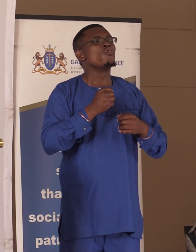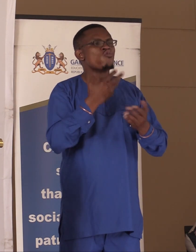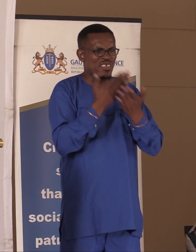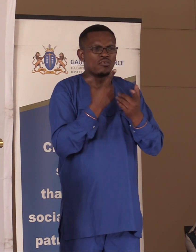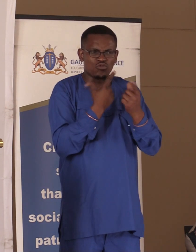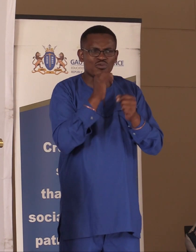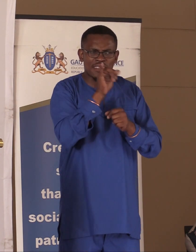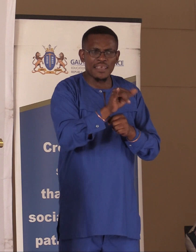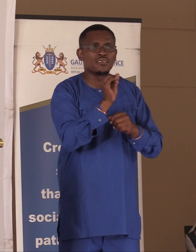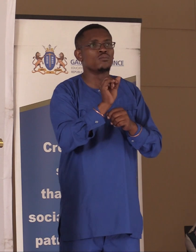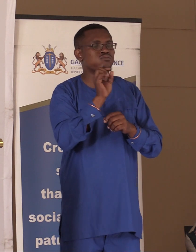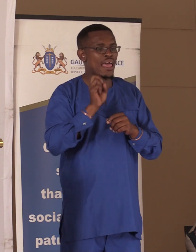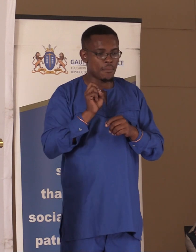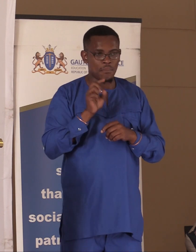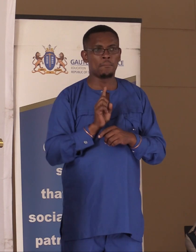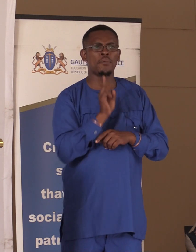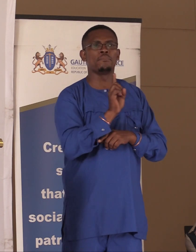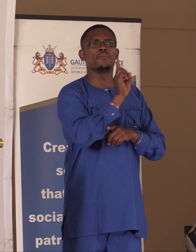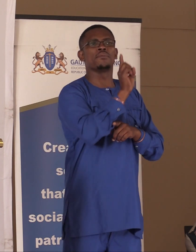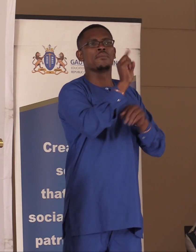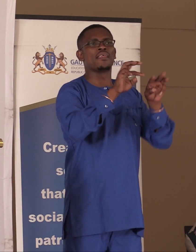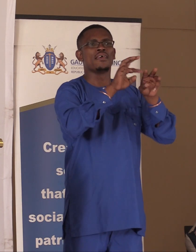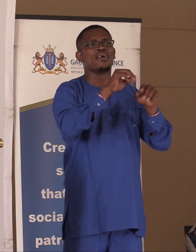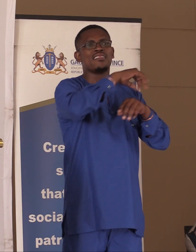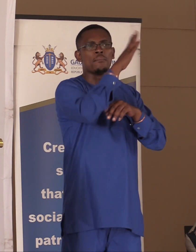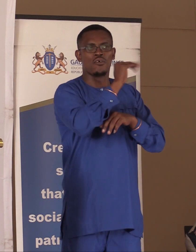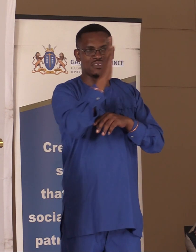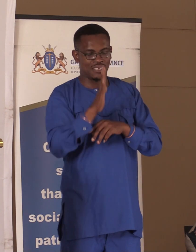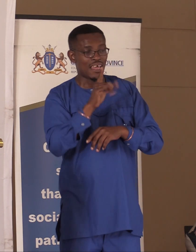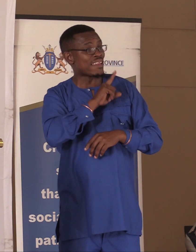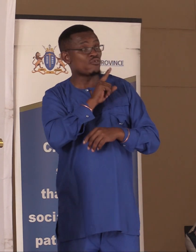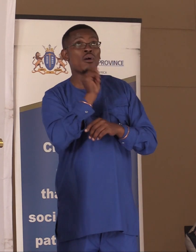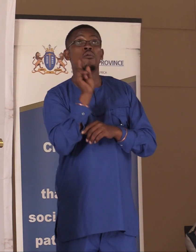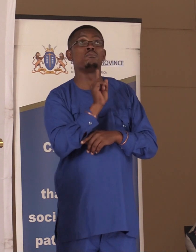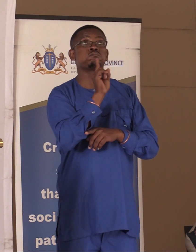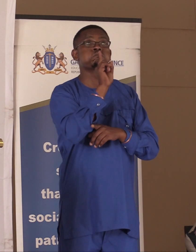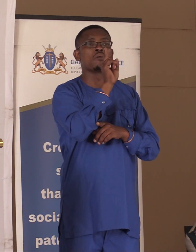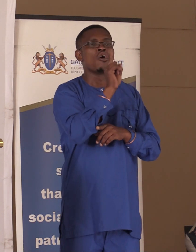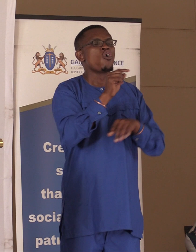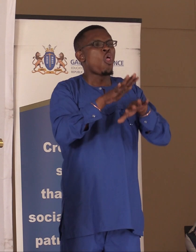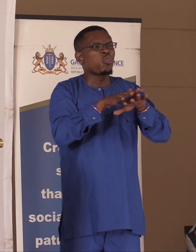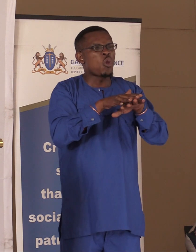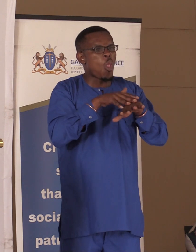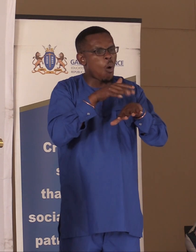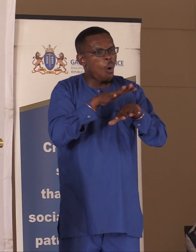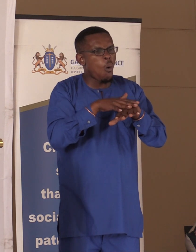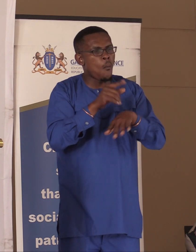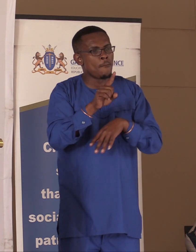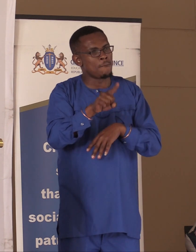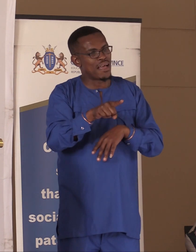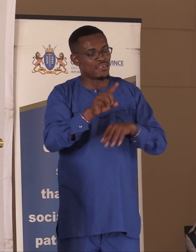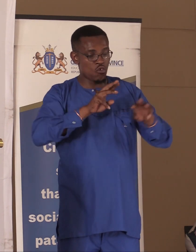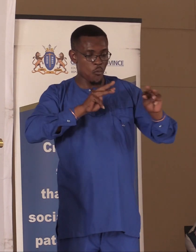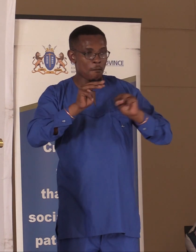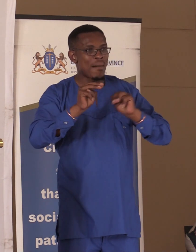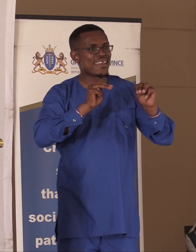do that as you go up Mount Kilimanjaro without running. And that's why when we go up Mount Kilimanjaro, we go slow because we're trying to manage